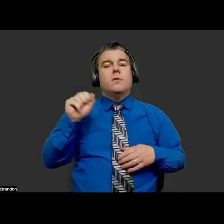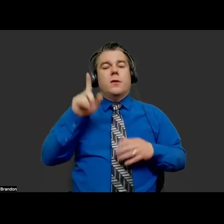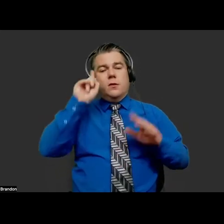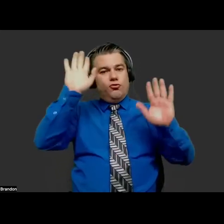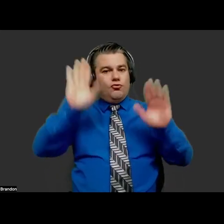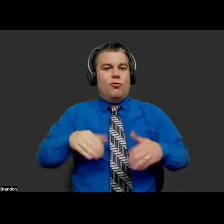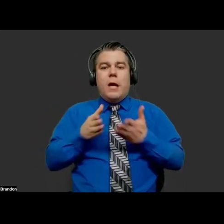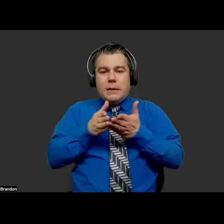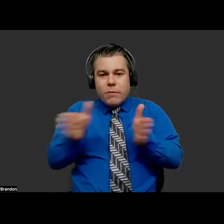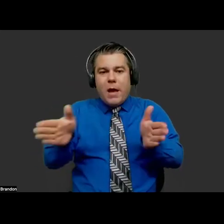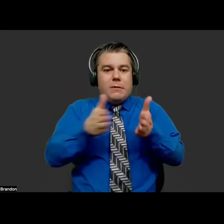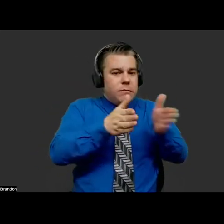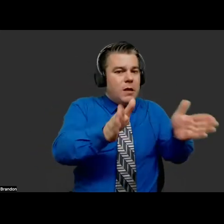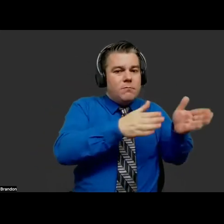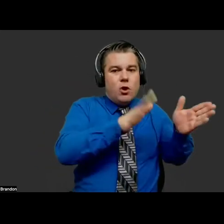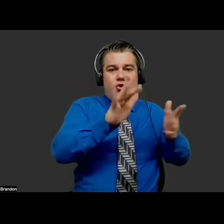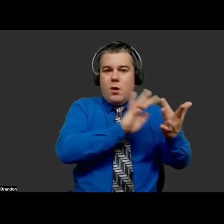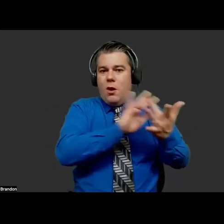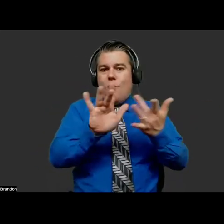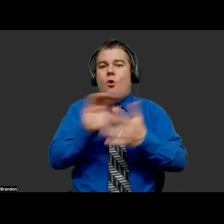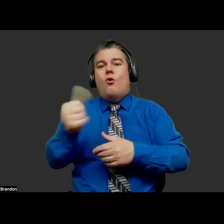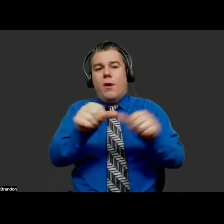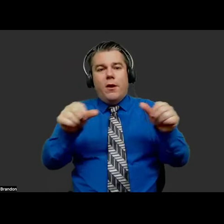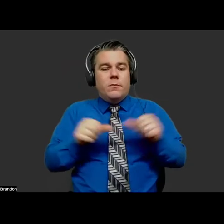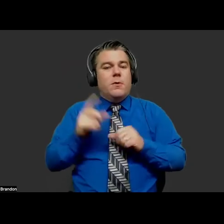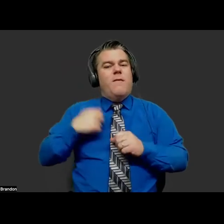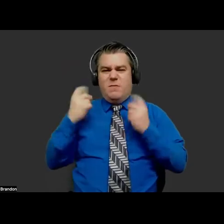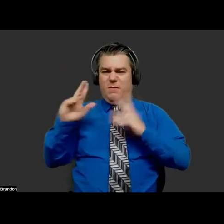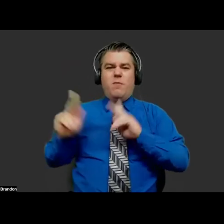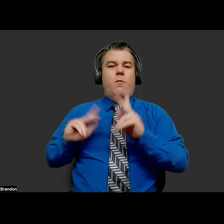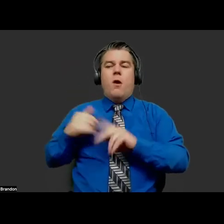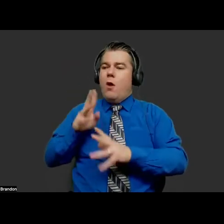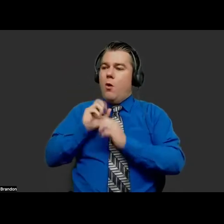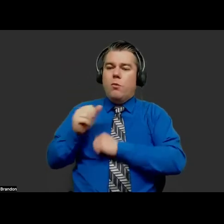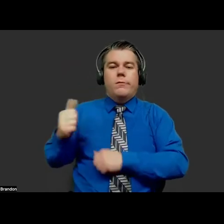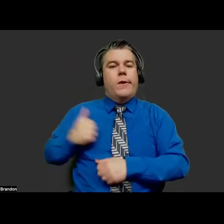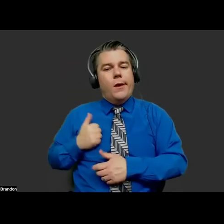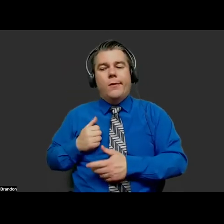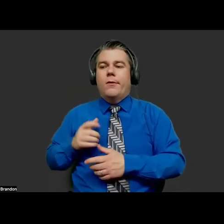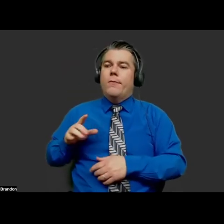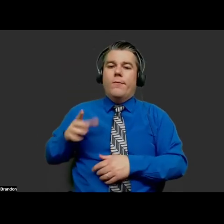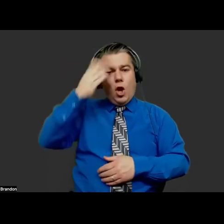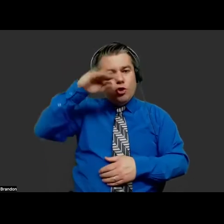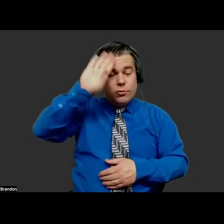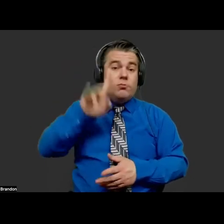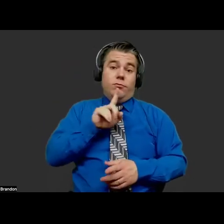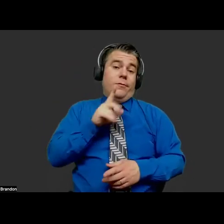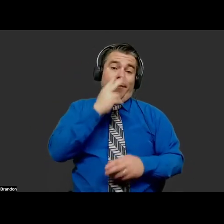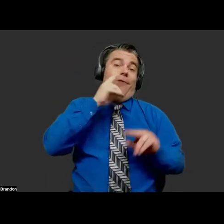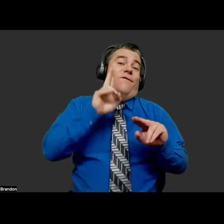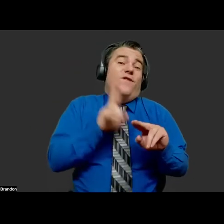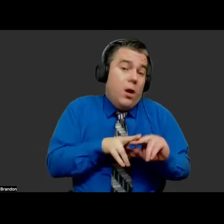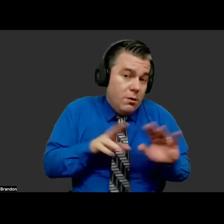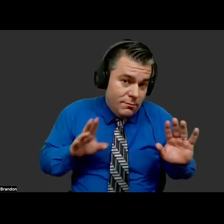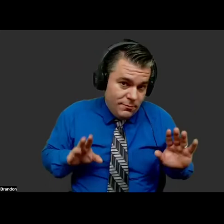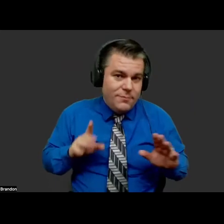other areas. I have several people I'm talking to in Canada and Australia. First of all, it's just really fun to build your